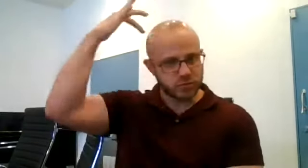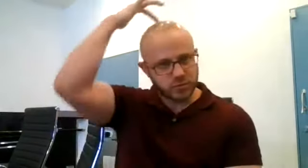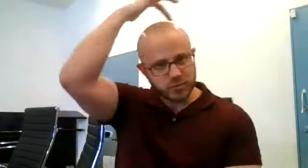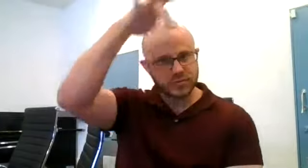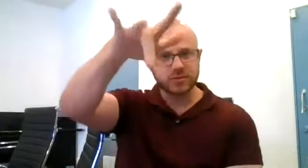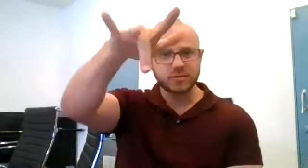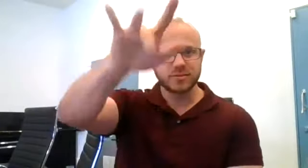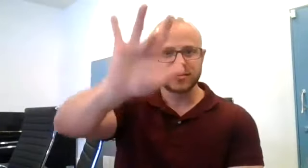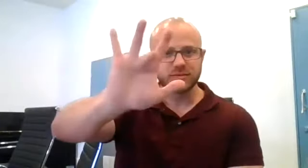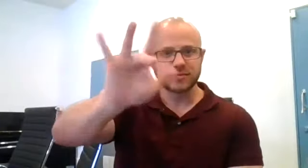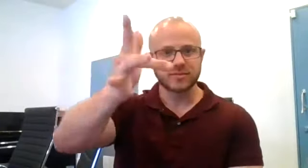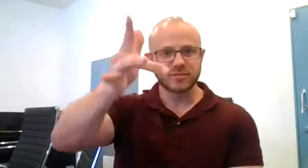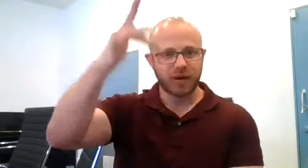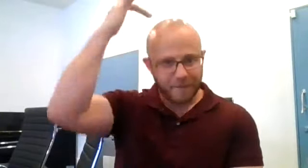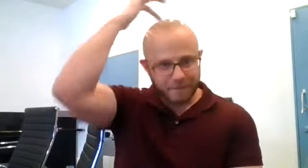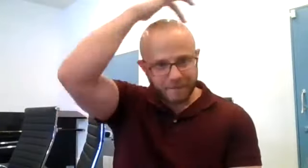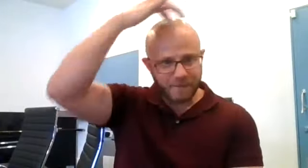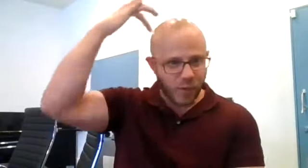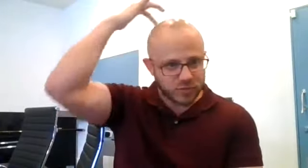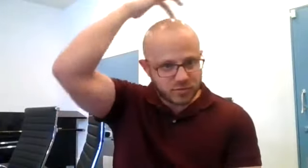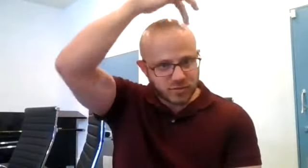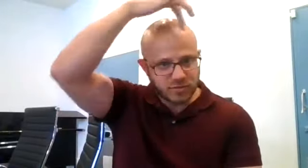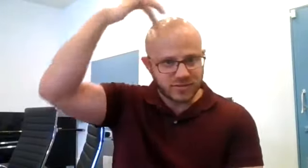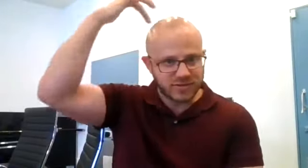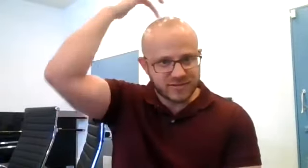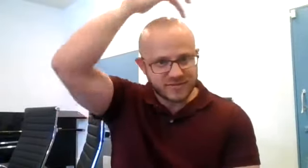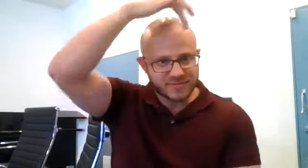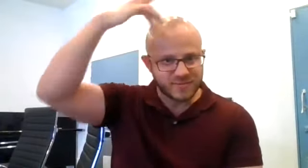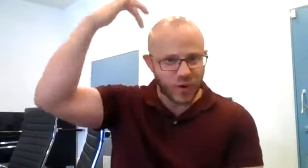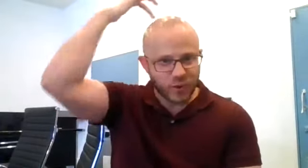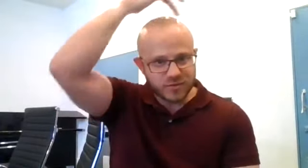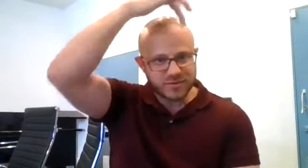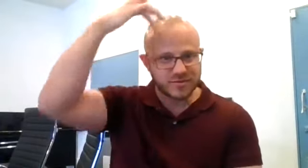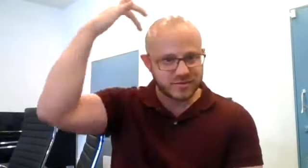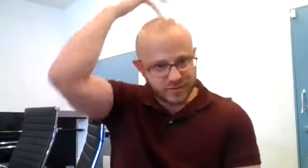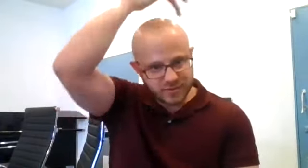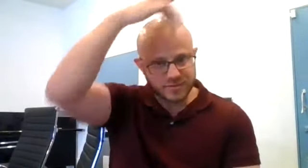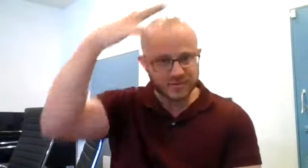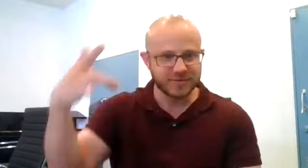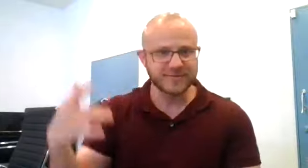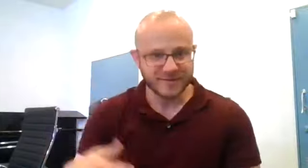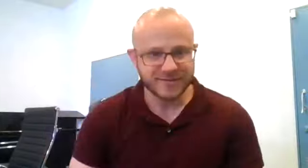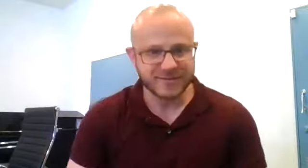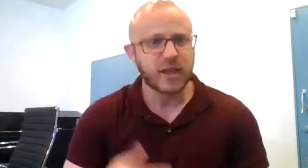And I'm bald, so you take your middle finger, circulate it around your head, bald.